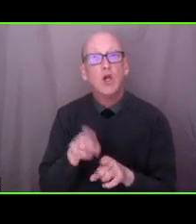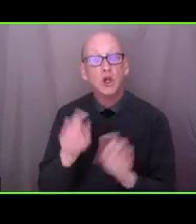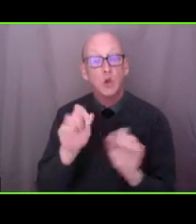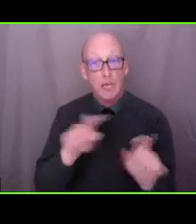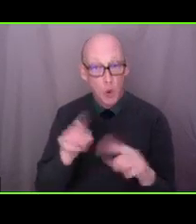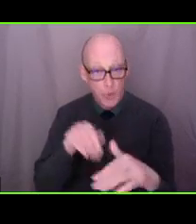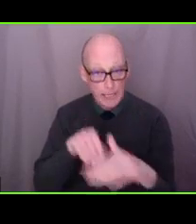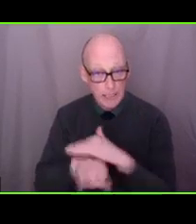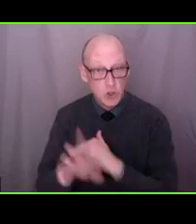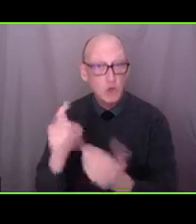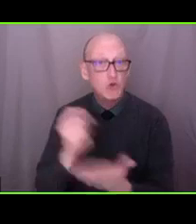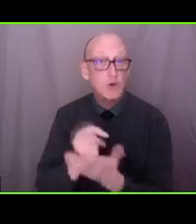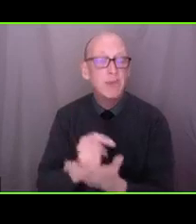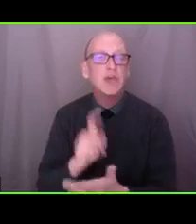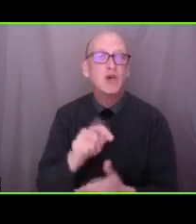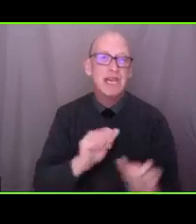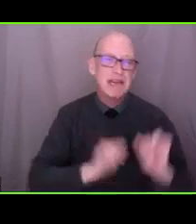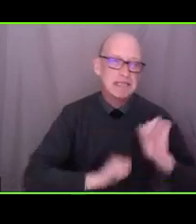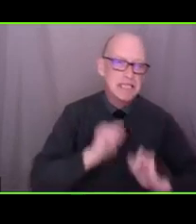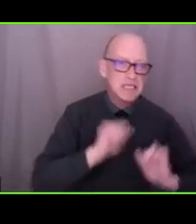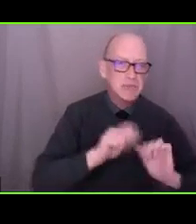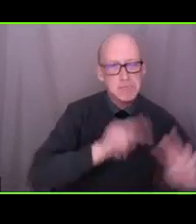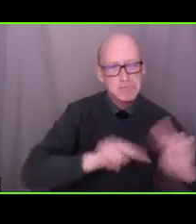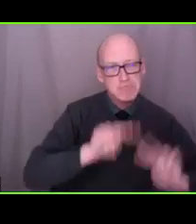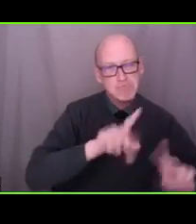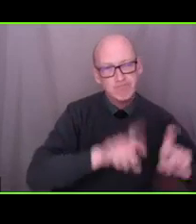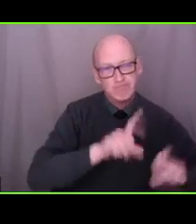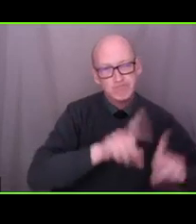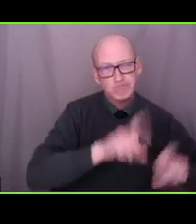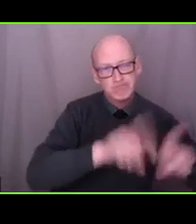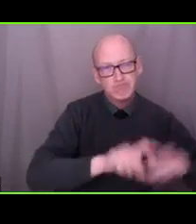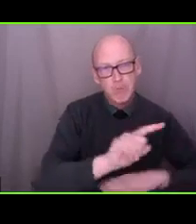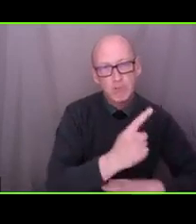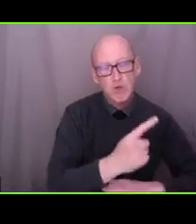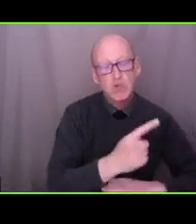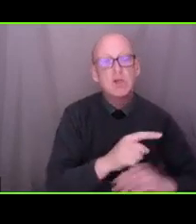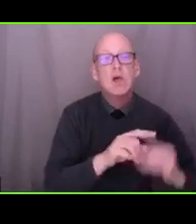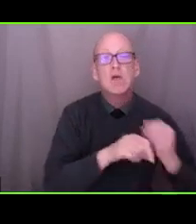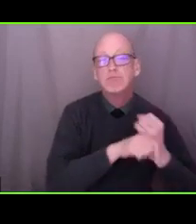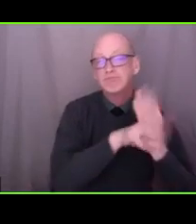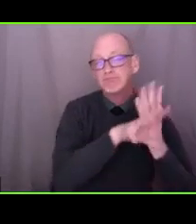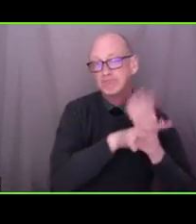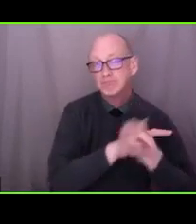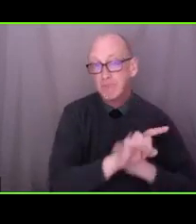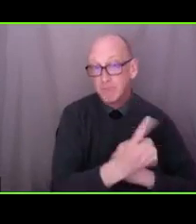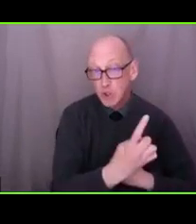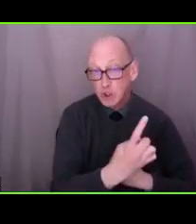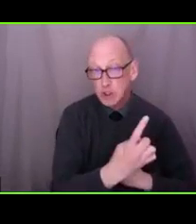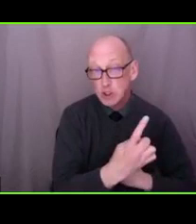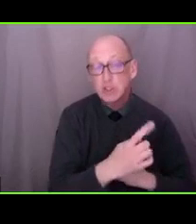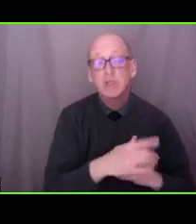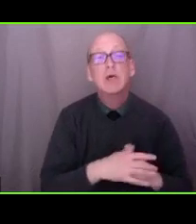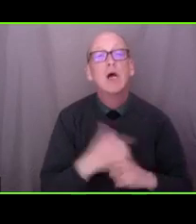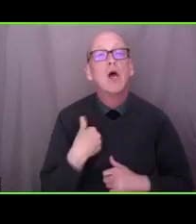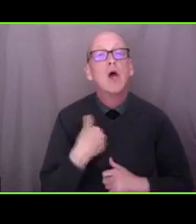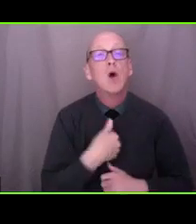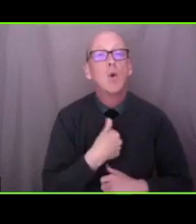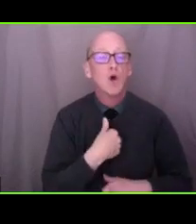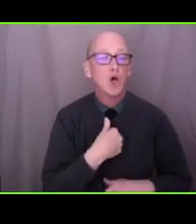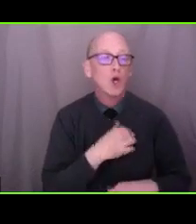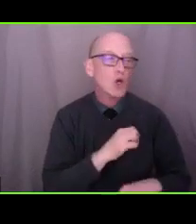treatment, there has to be an assessment done, and that is done virtually. They're working on getting the